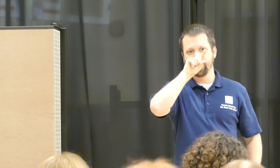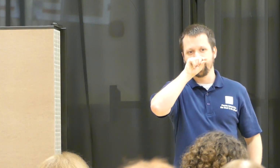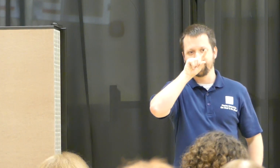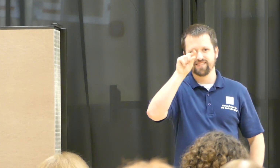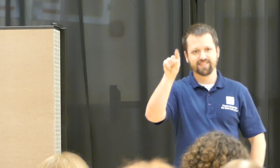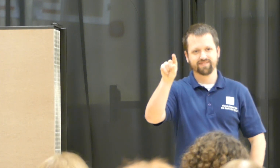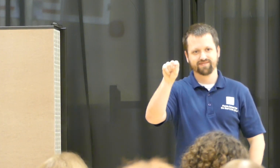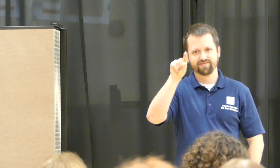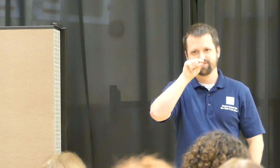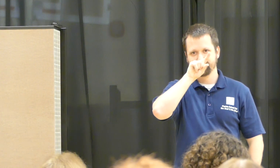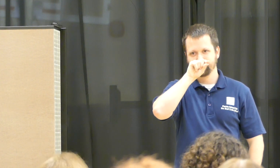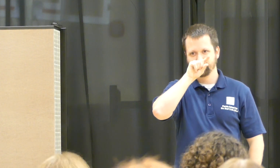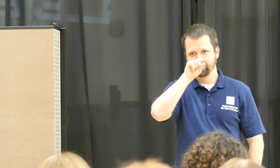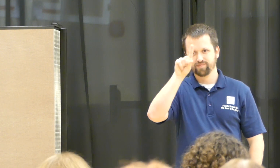chickens.